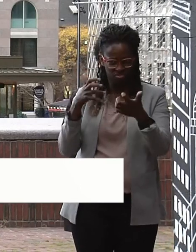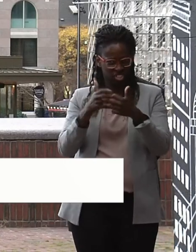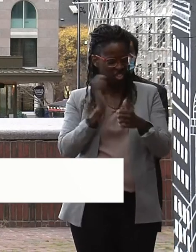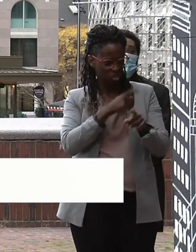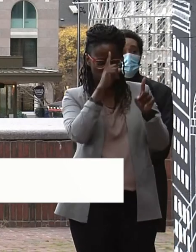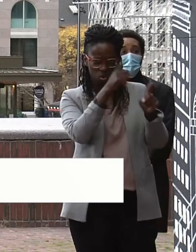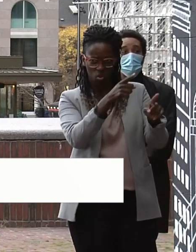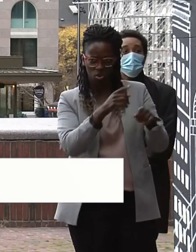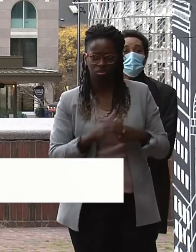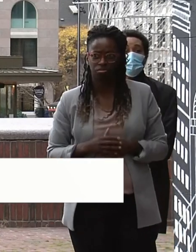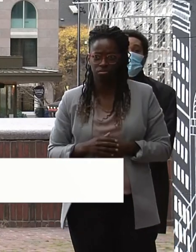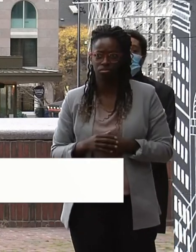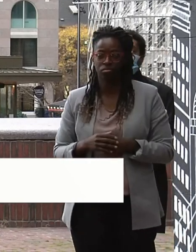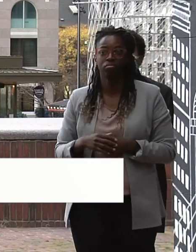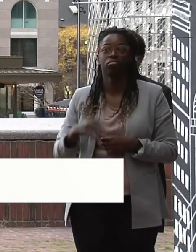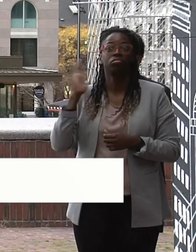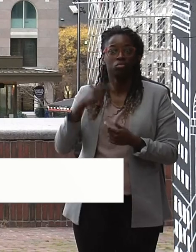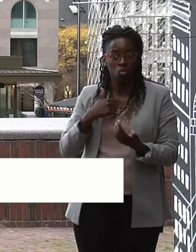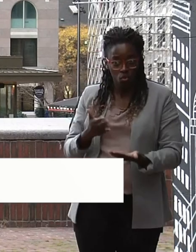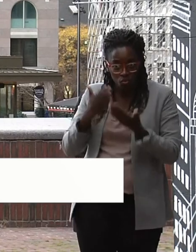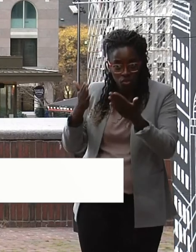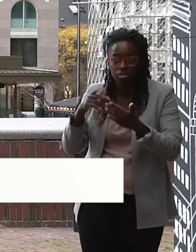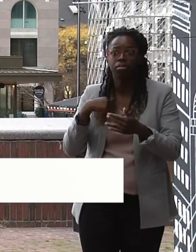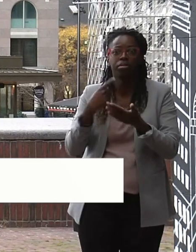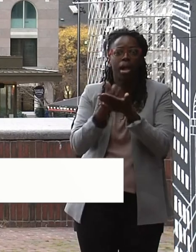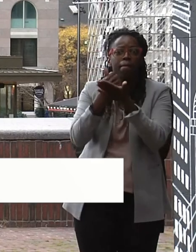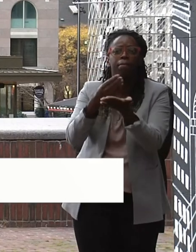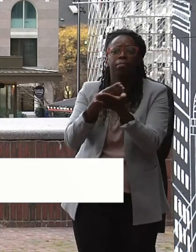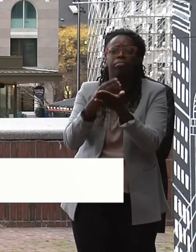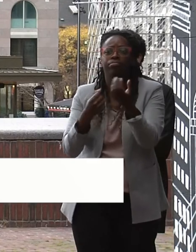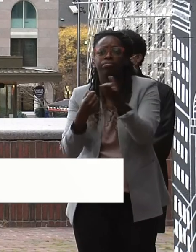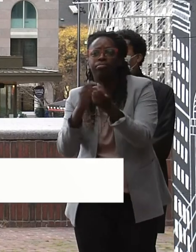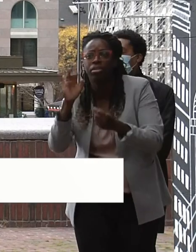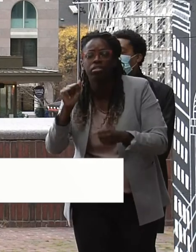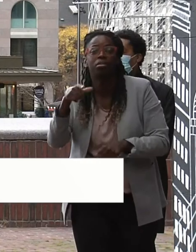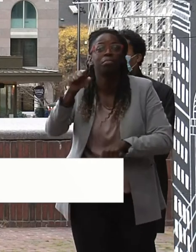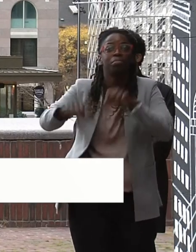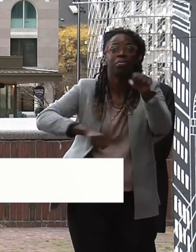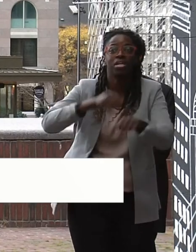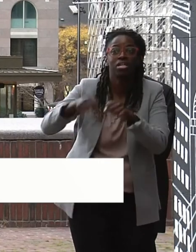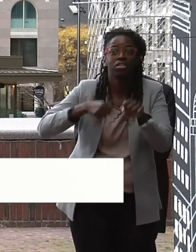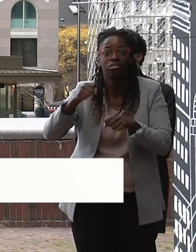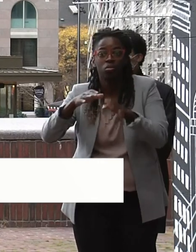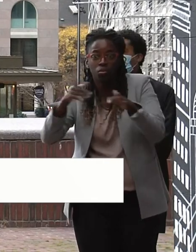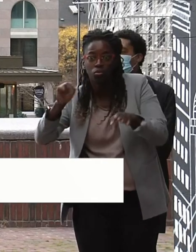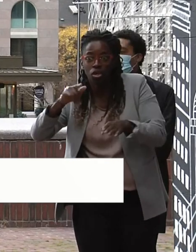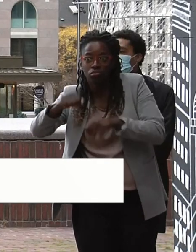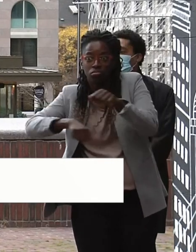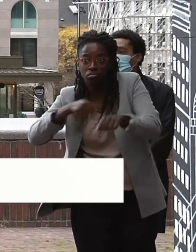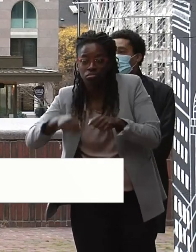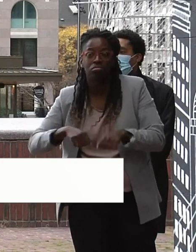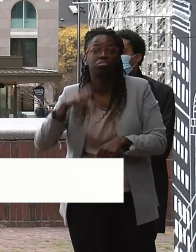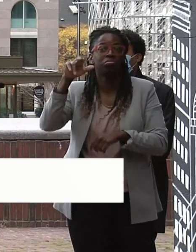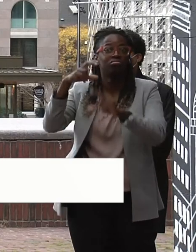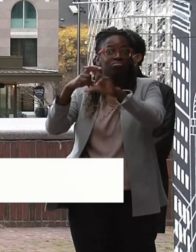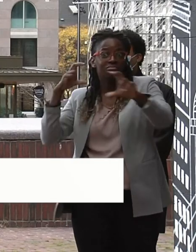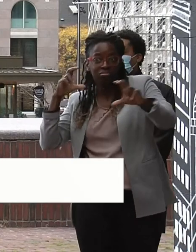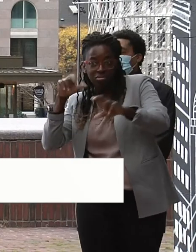options, investing in new bike lanes and bus lanes. So I have a comment on the cutbacks to the MBTA service that were proposed last